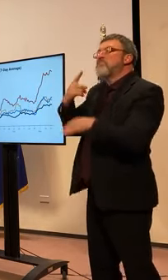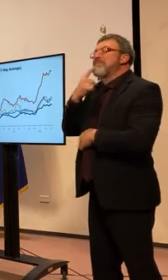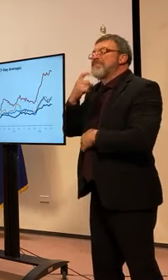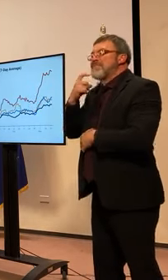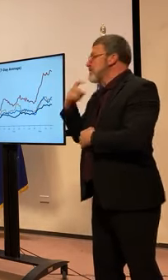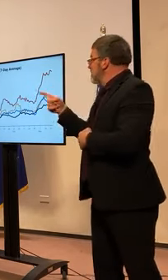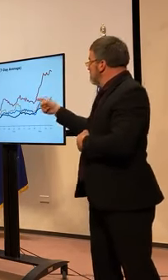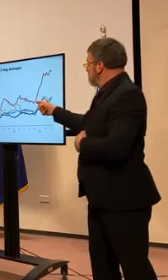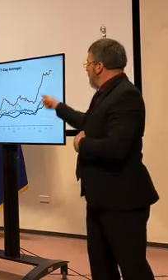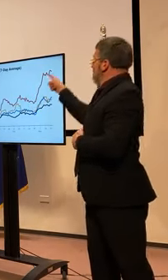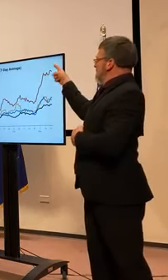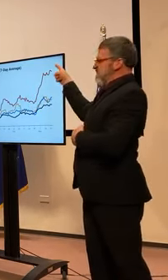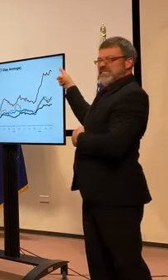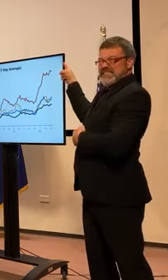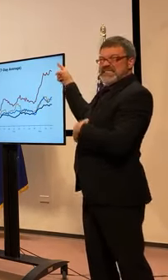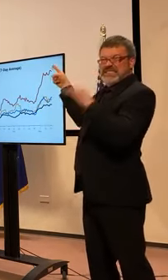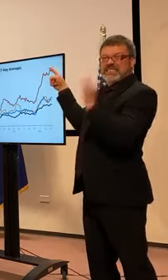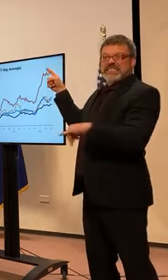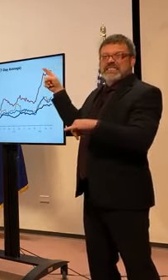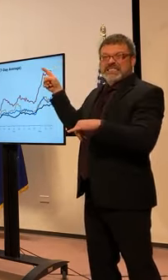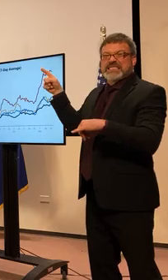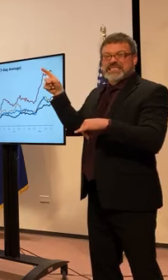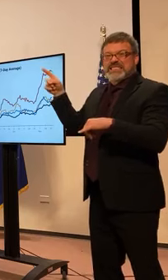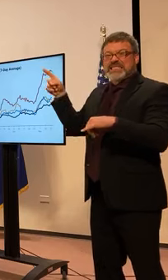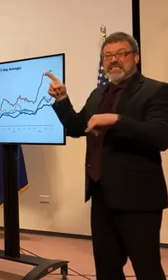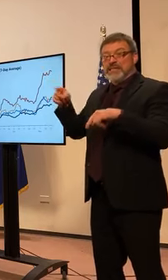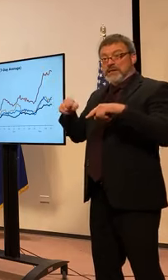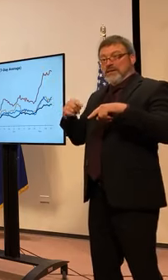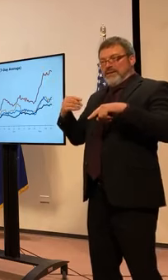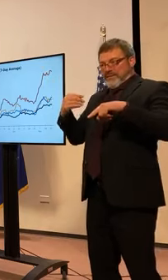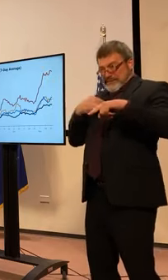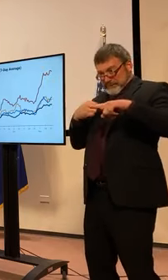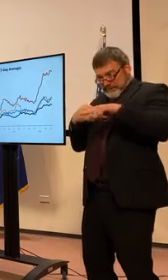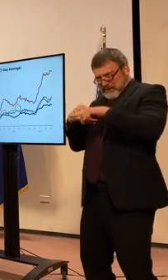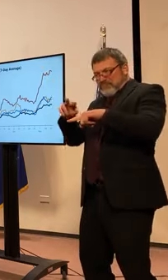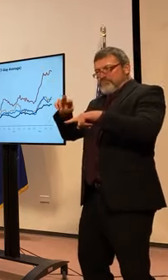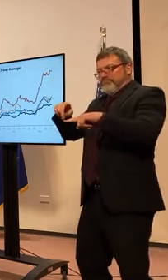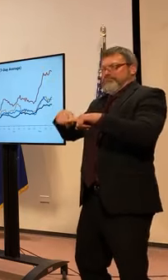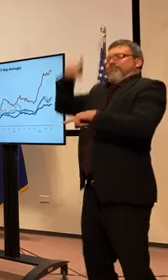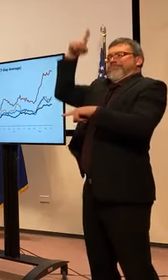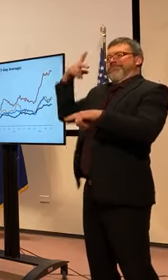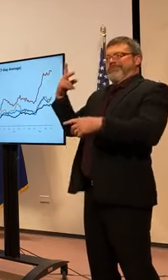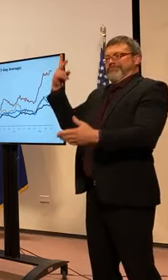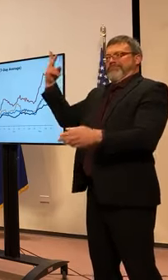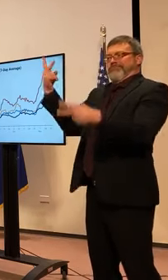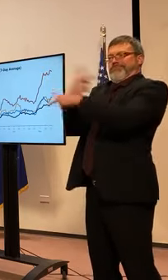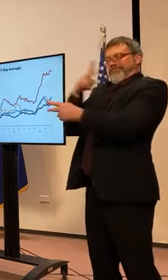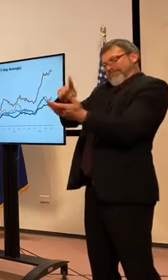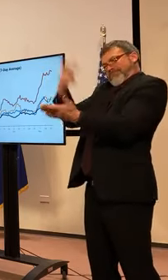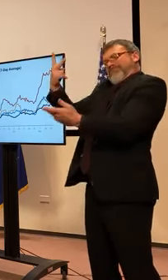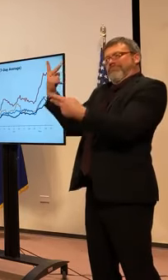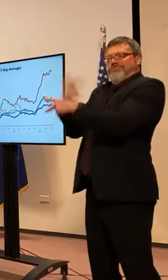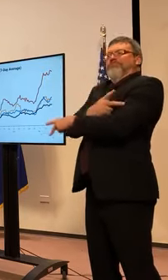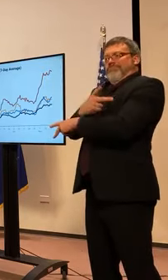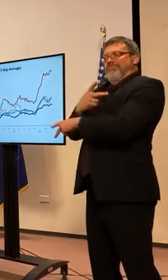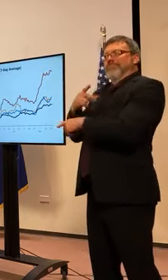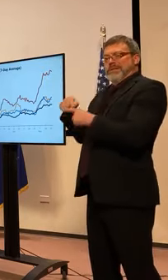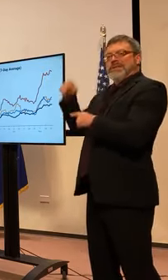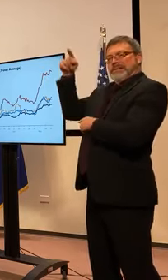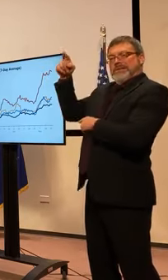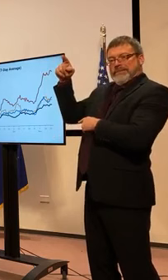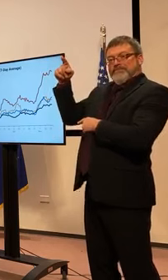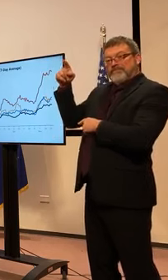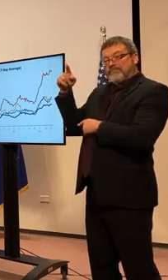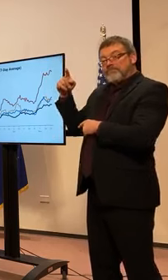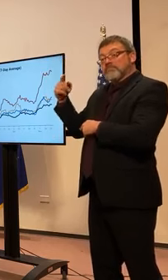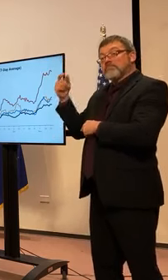about double all of those other age groups that we have here on the chart, so they continue to be high, although you do see that they as well have been flat